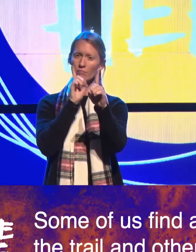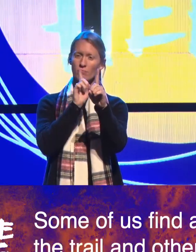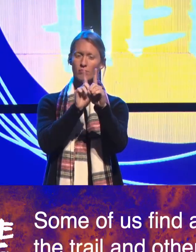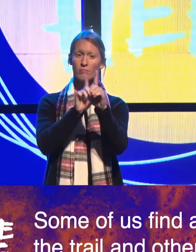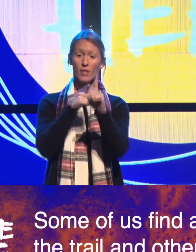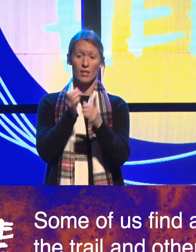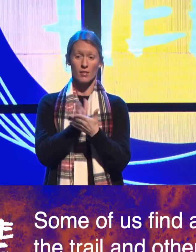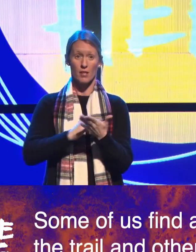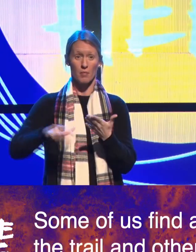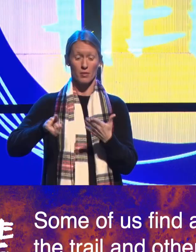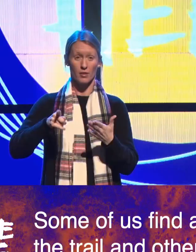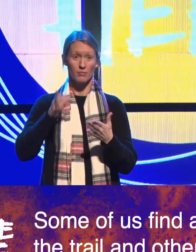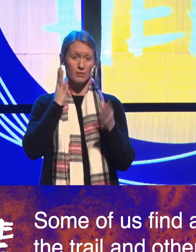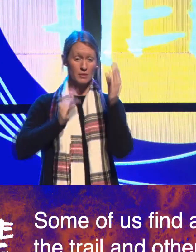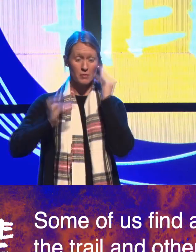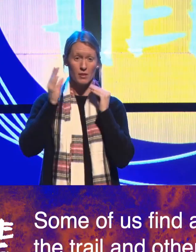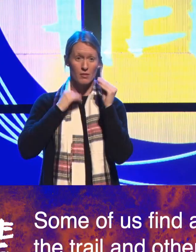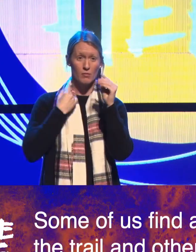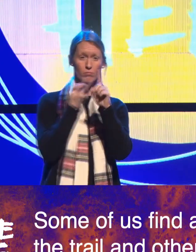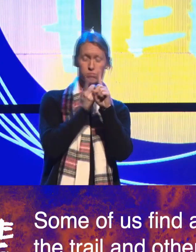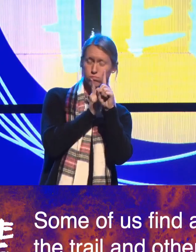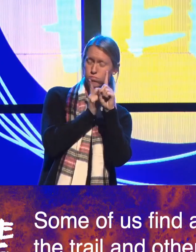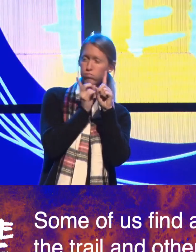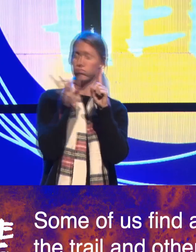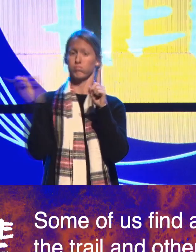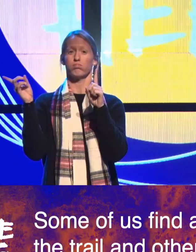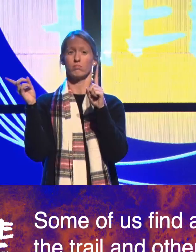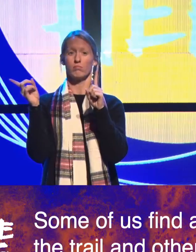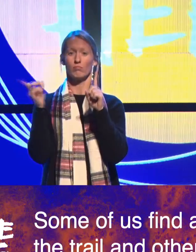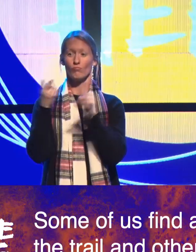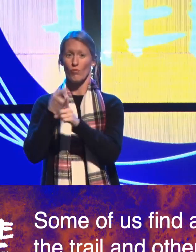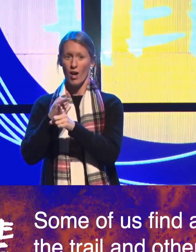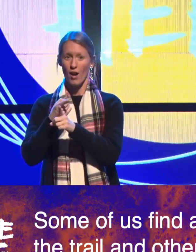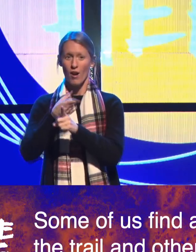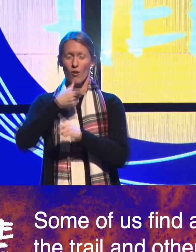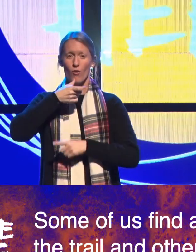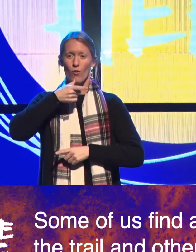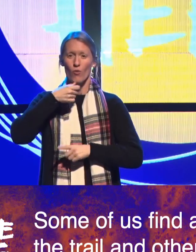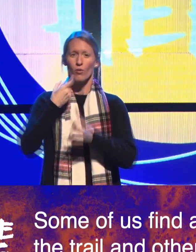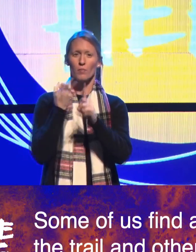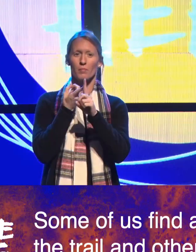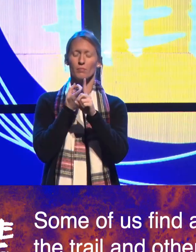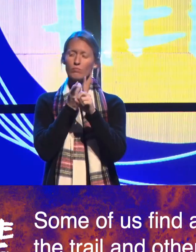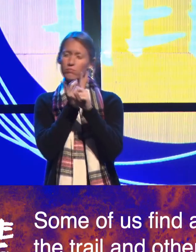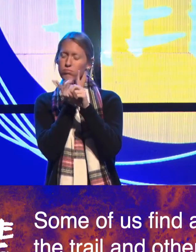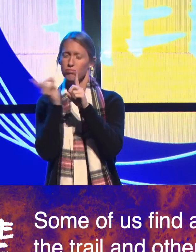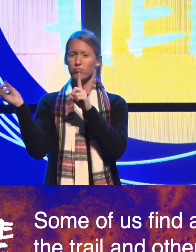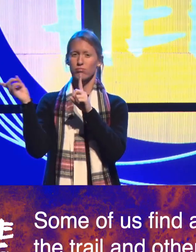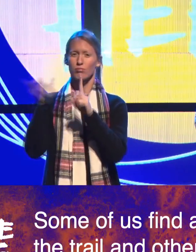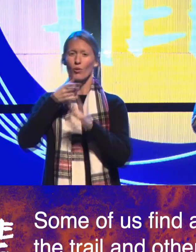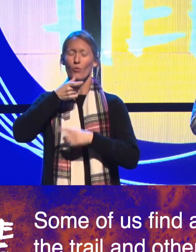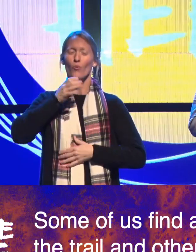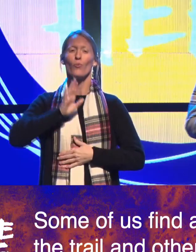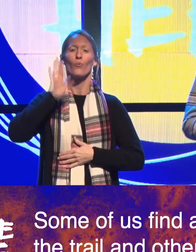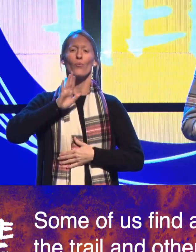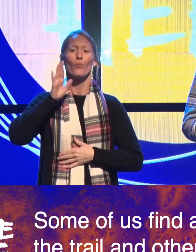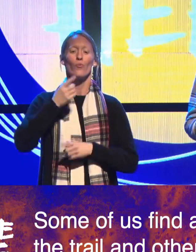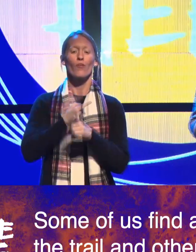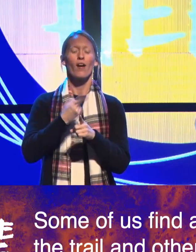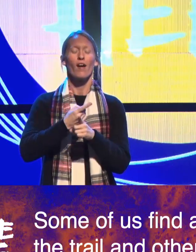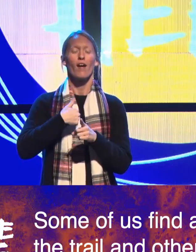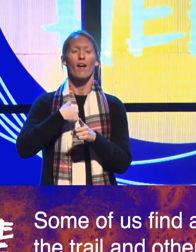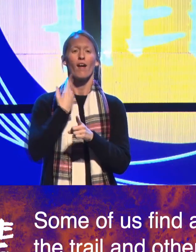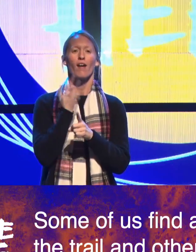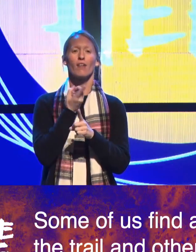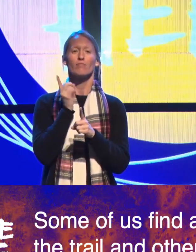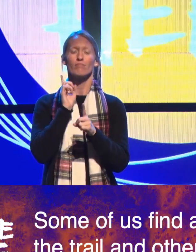find adventure by blazing the trail, right? Who are my trail blazers, right? Like you're going to mark the